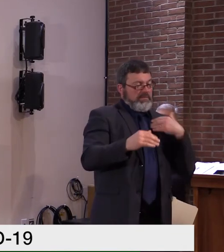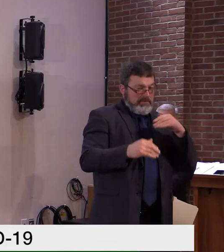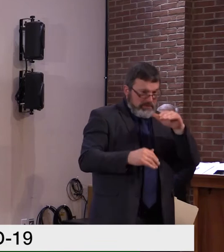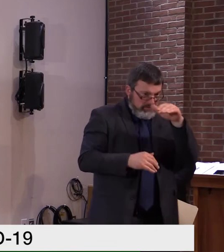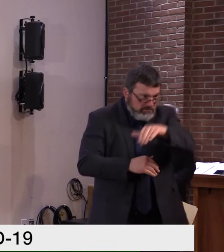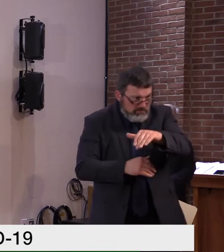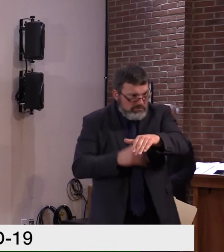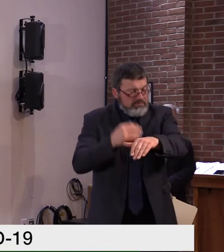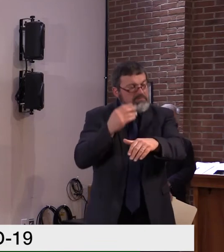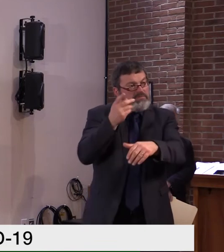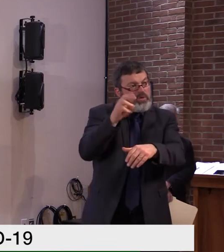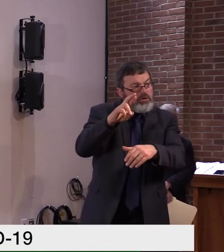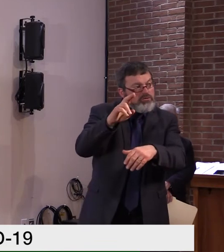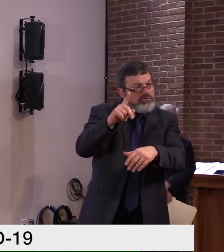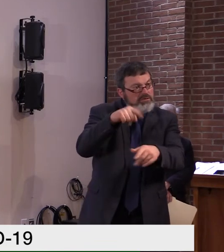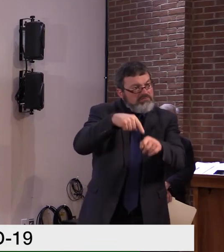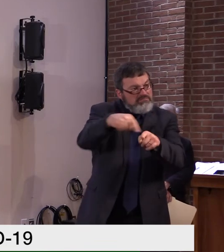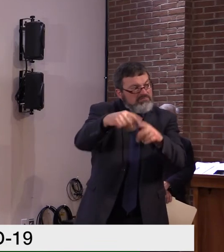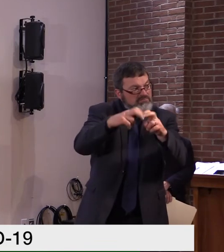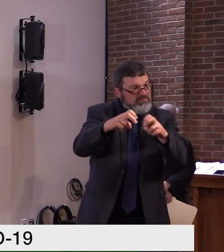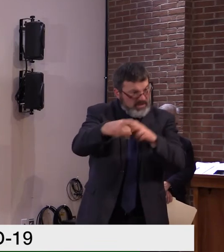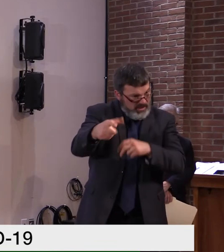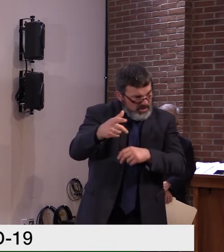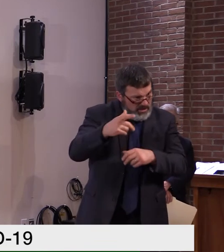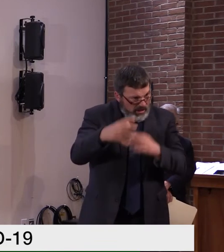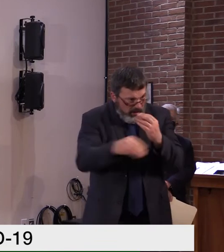church and the guidance.